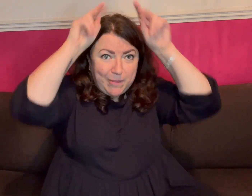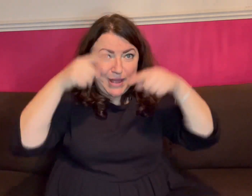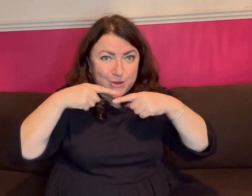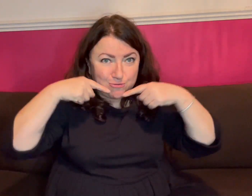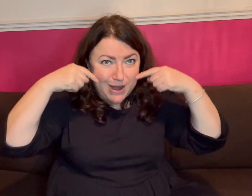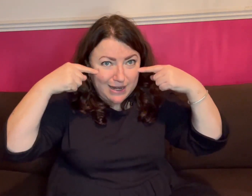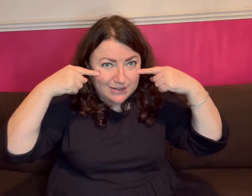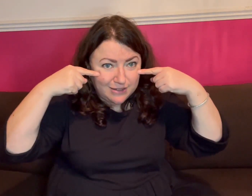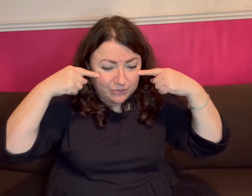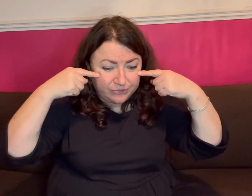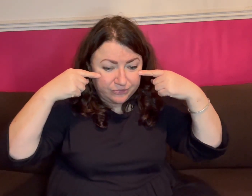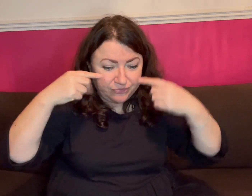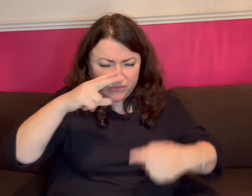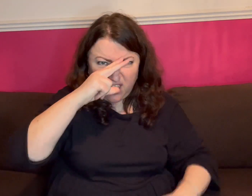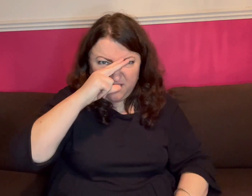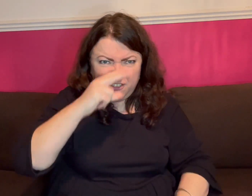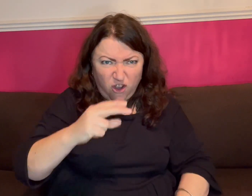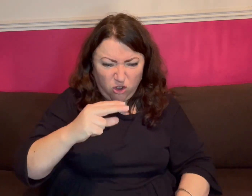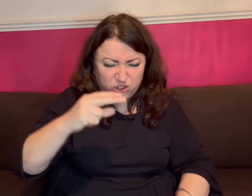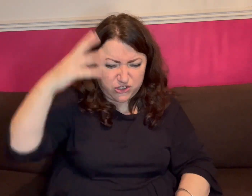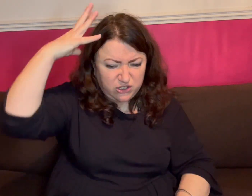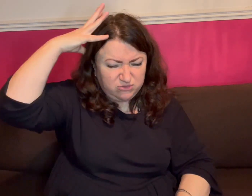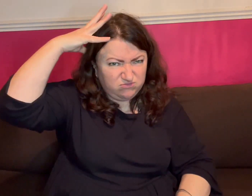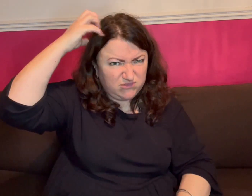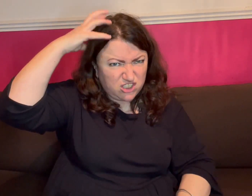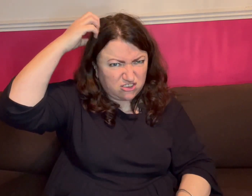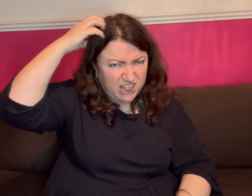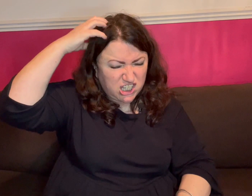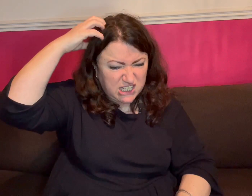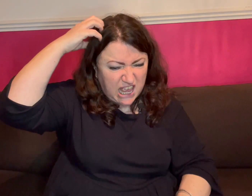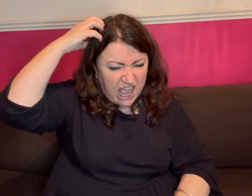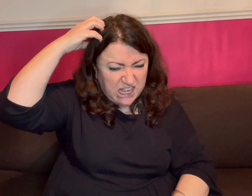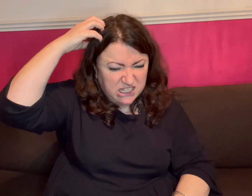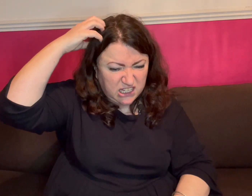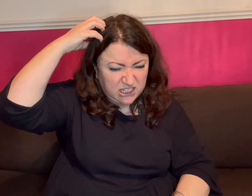Rabbit grinned. Fox scratched his head.